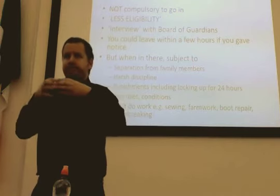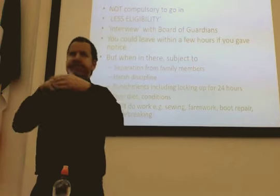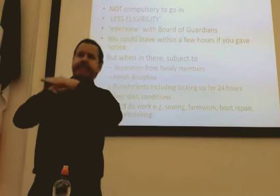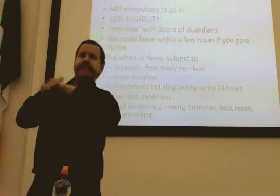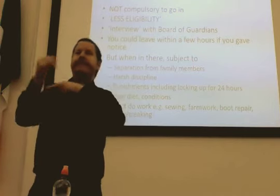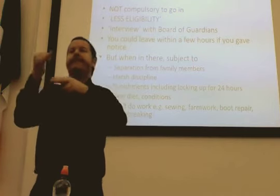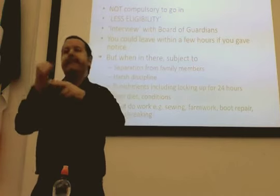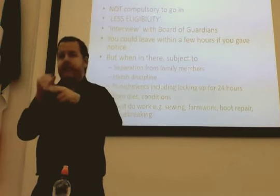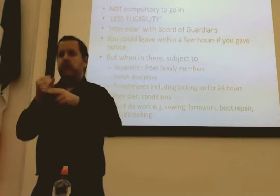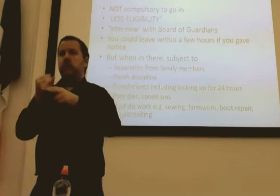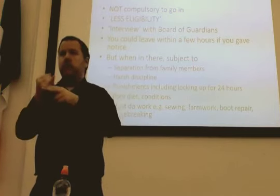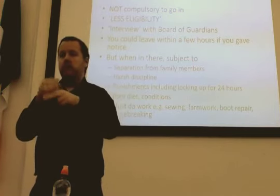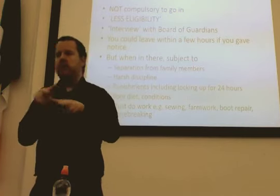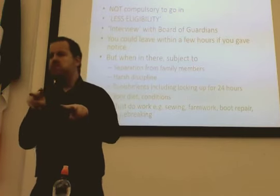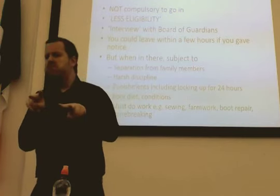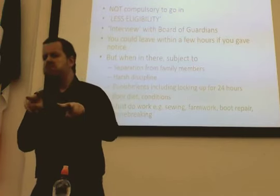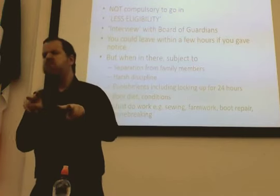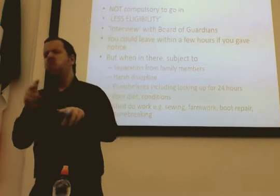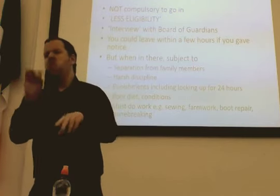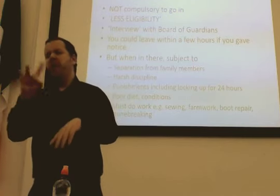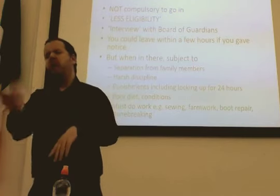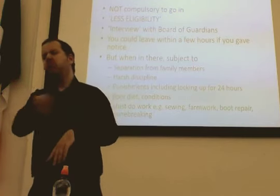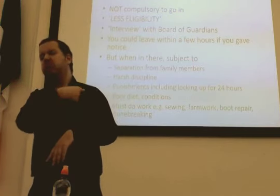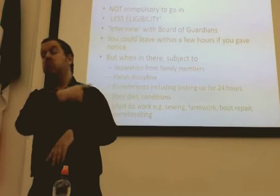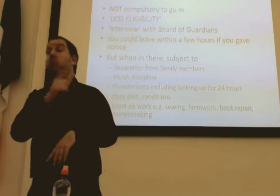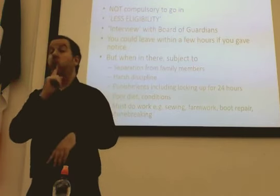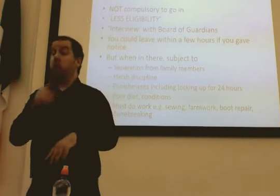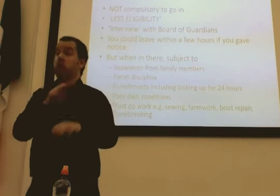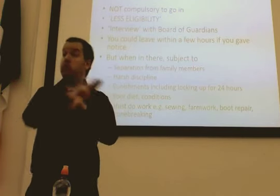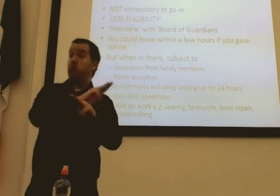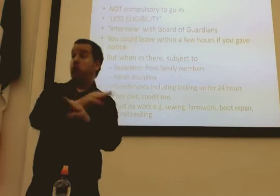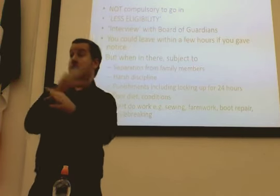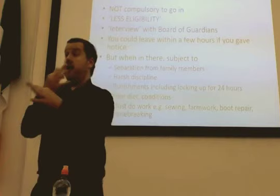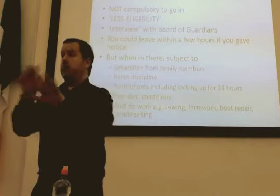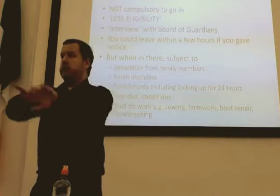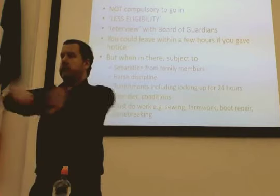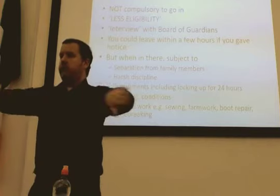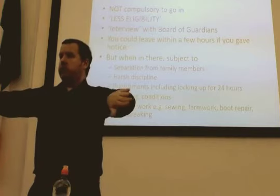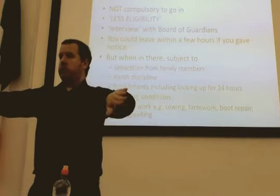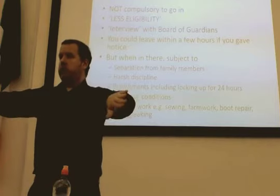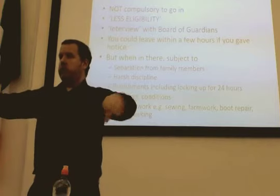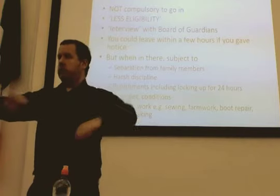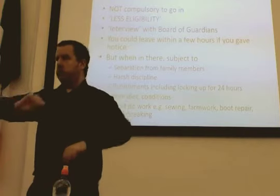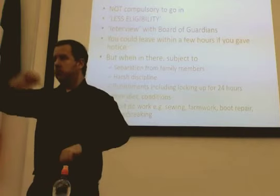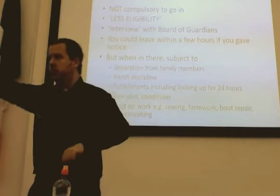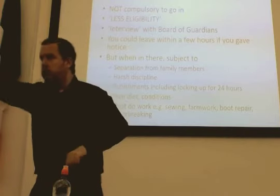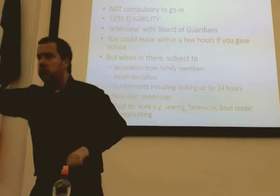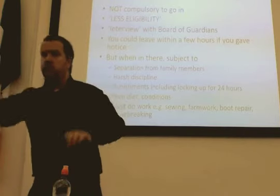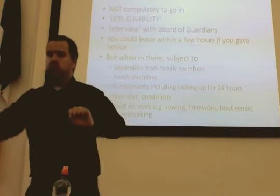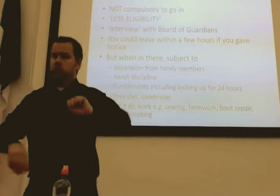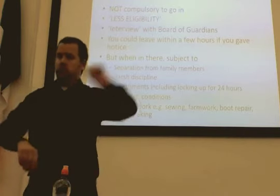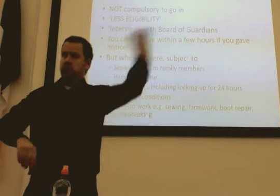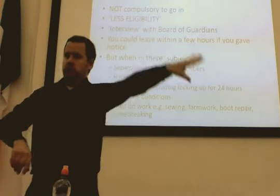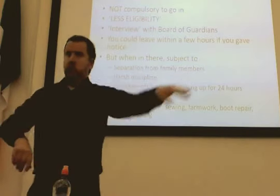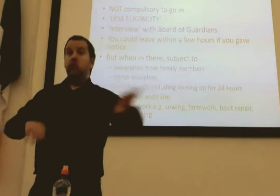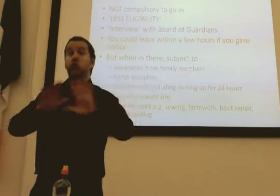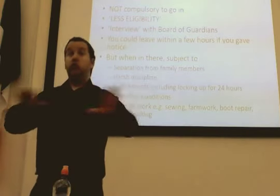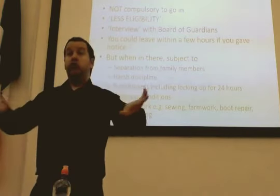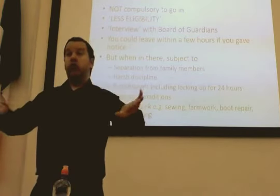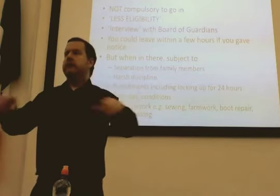wife and the kids into the workhouse, and they passed the checks of board guardians. Once upon entering the workhouse,